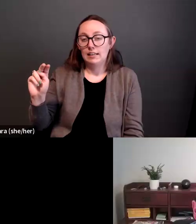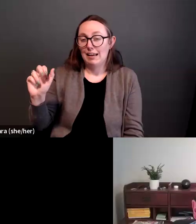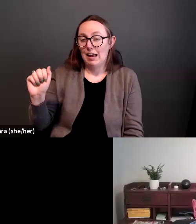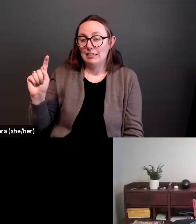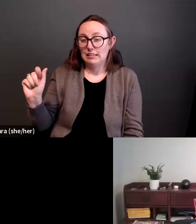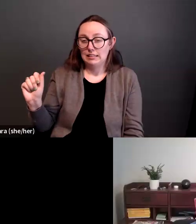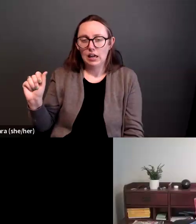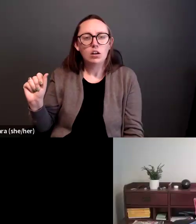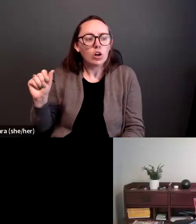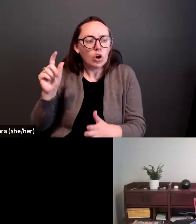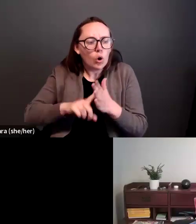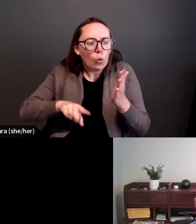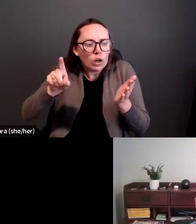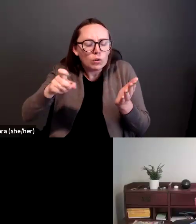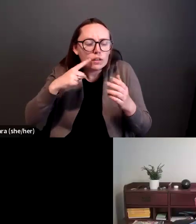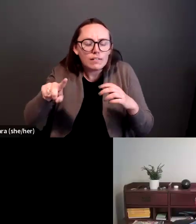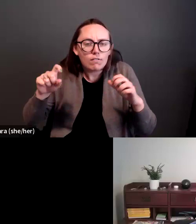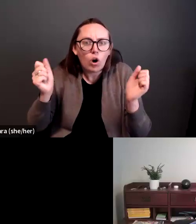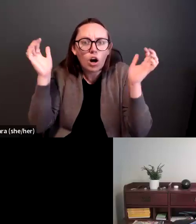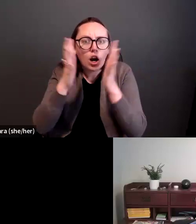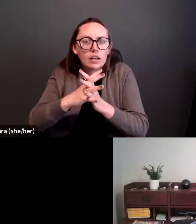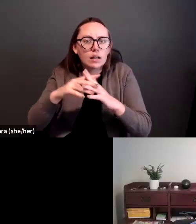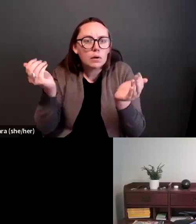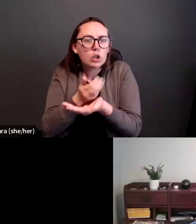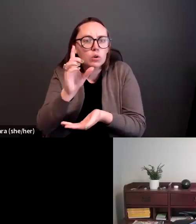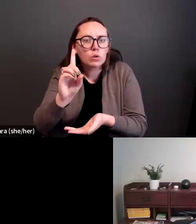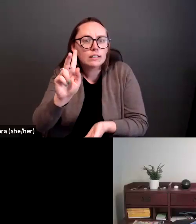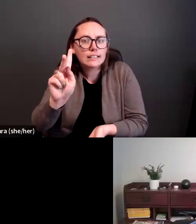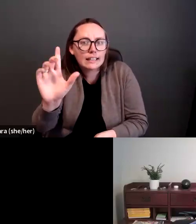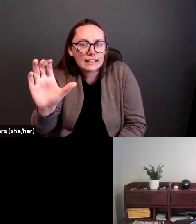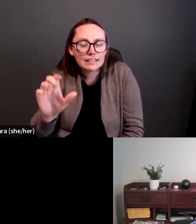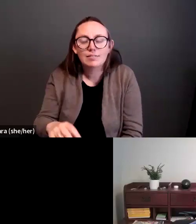Shannon Hauser. Yeah, right, Martha Bird, it's called her